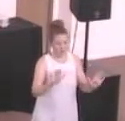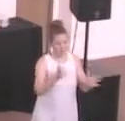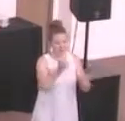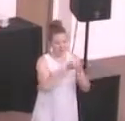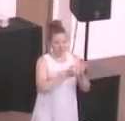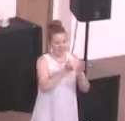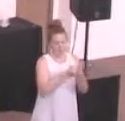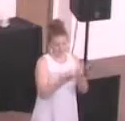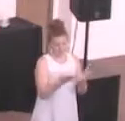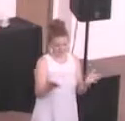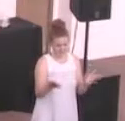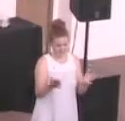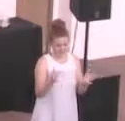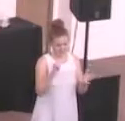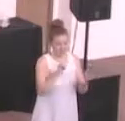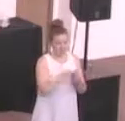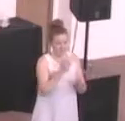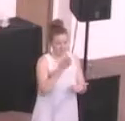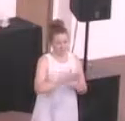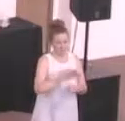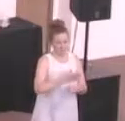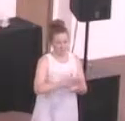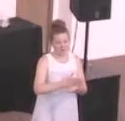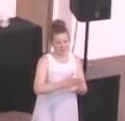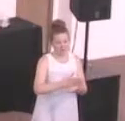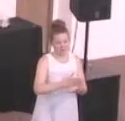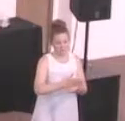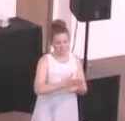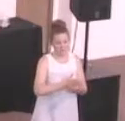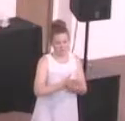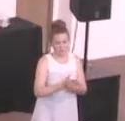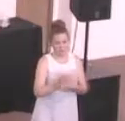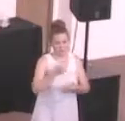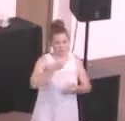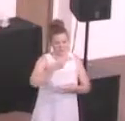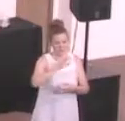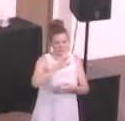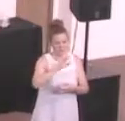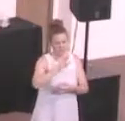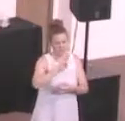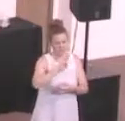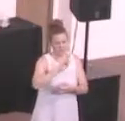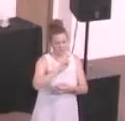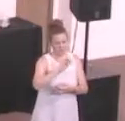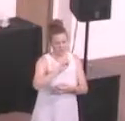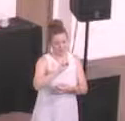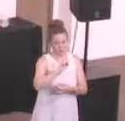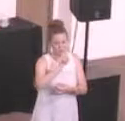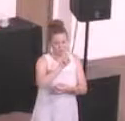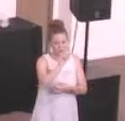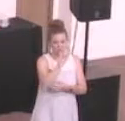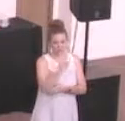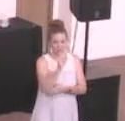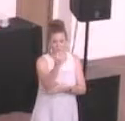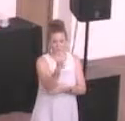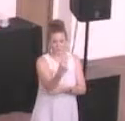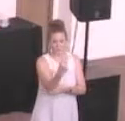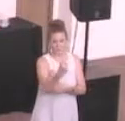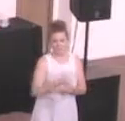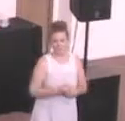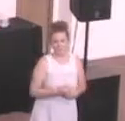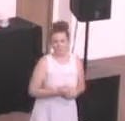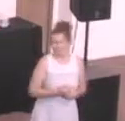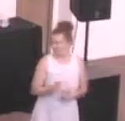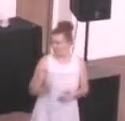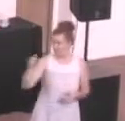everything that hinders. Could you put up Hebrews 12:1 on the screen, Brother Mike? Thank you. Now, sir, what is your